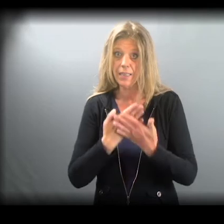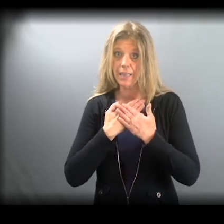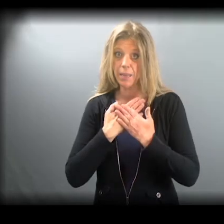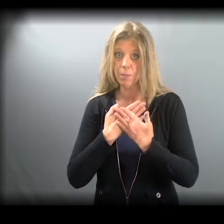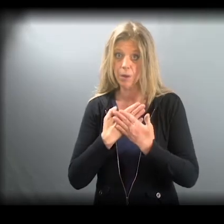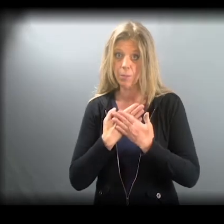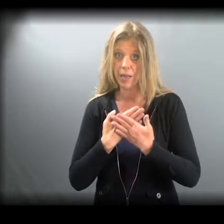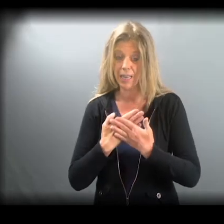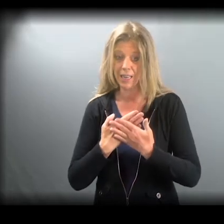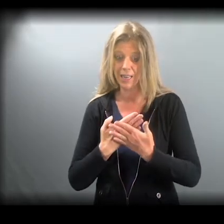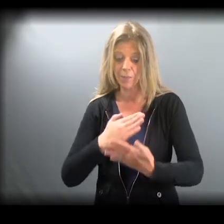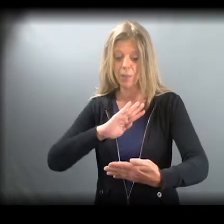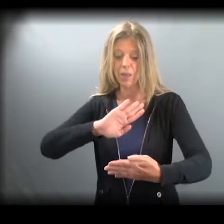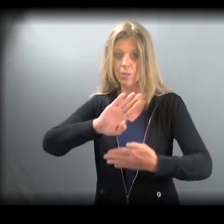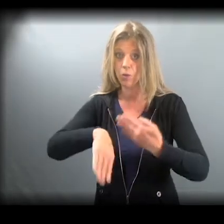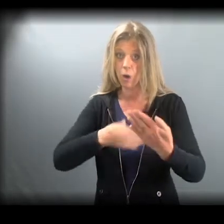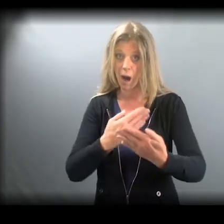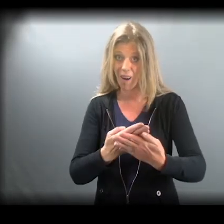facing my body. It's for all.